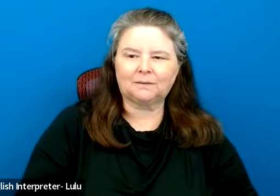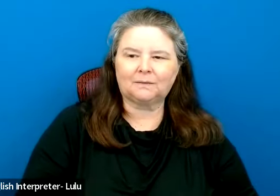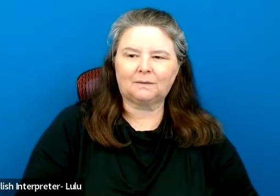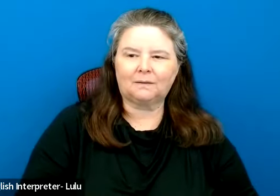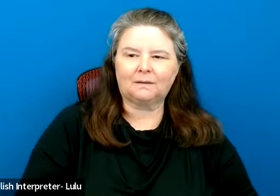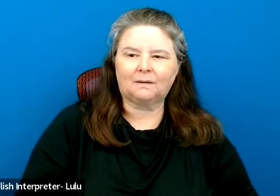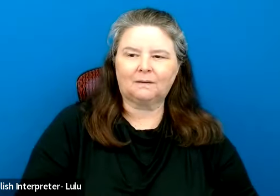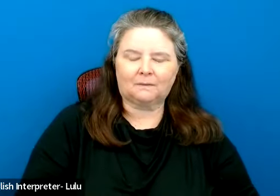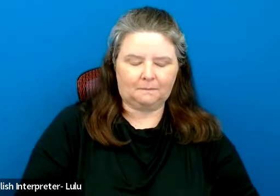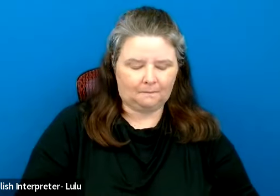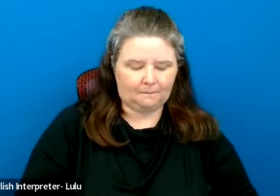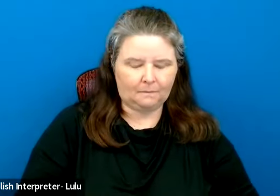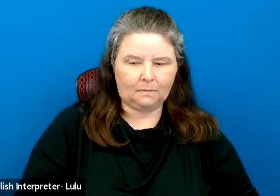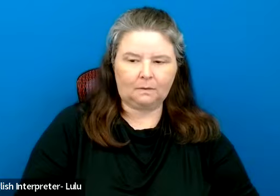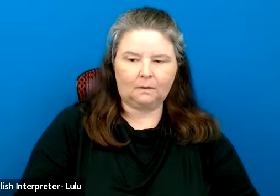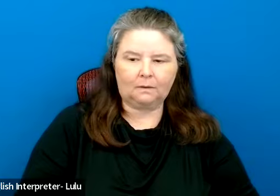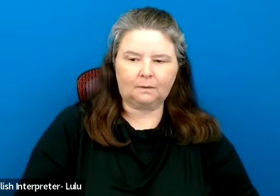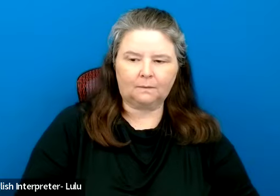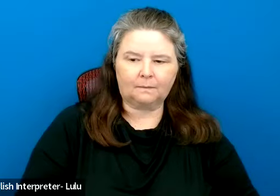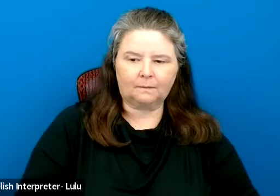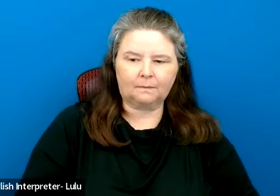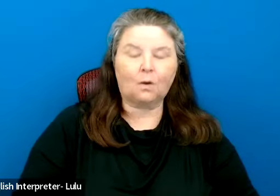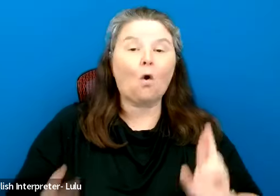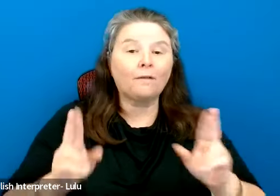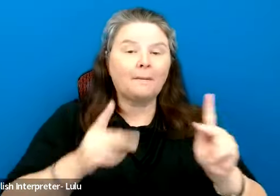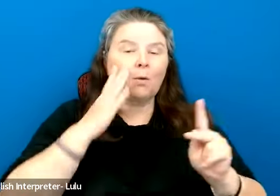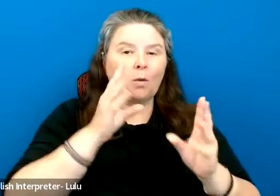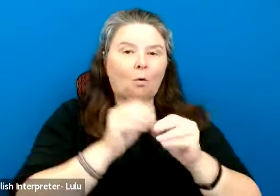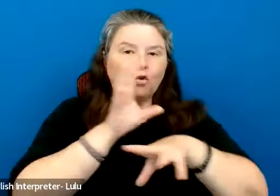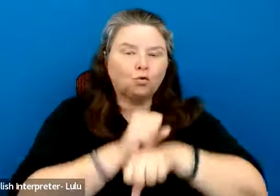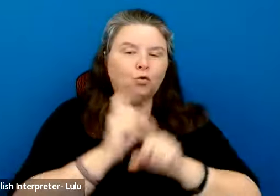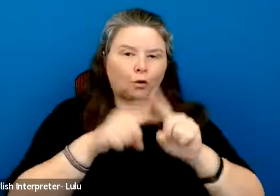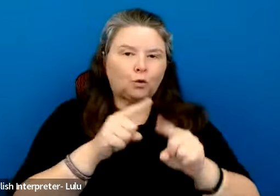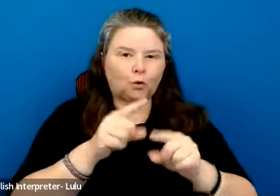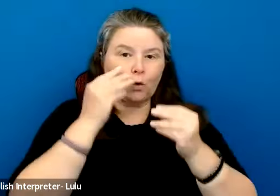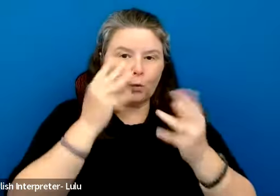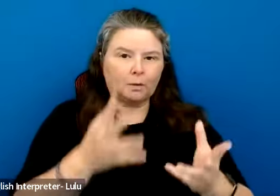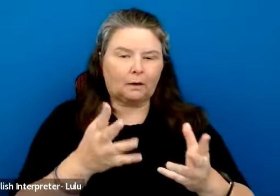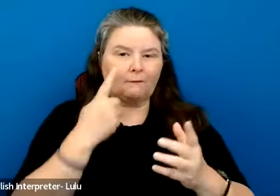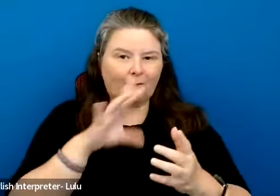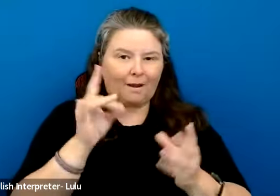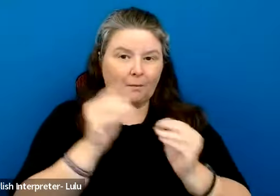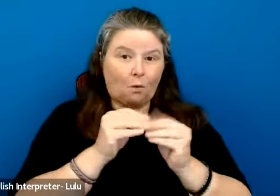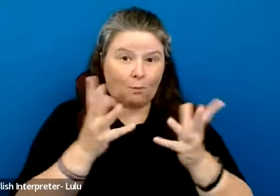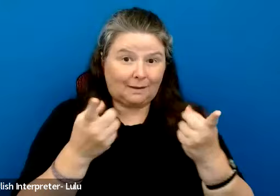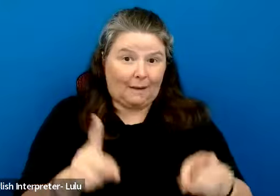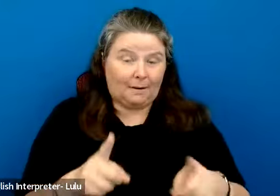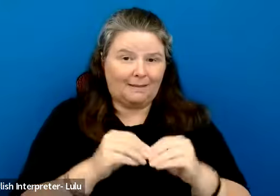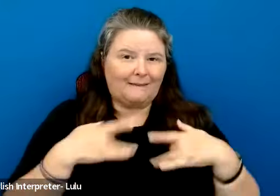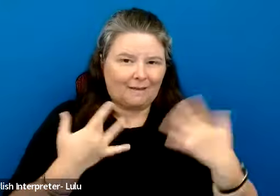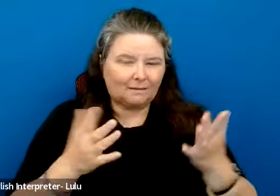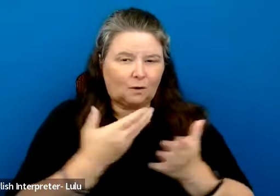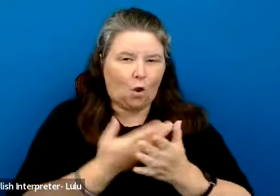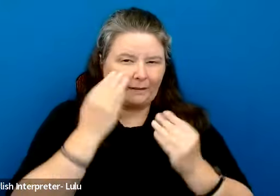hopefully people get more used to going to the newsletter to find out more of what's happening in the events and get all the